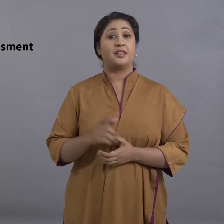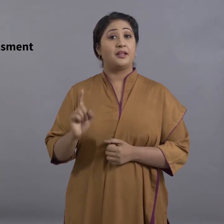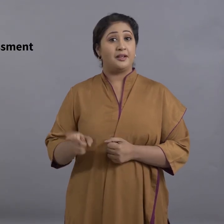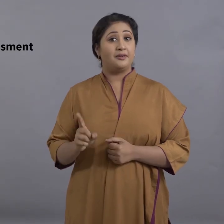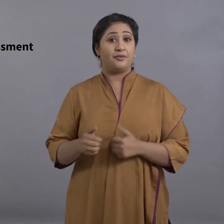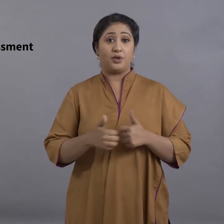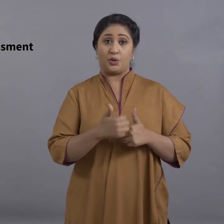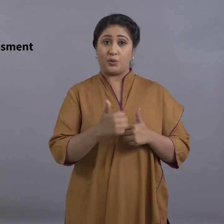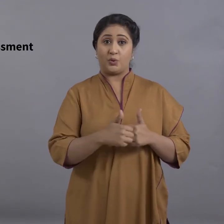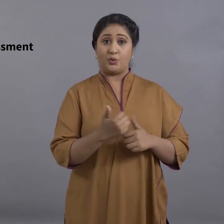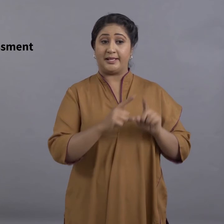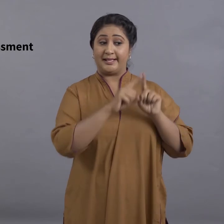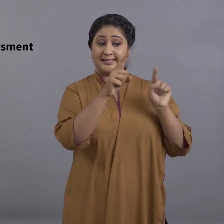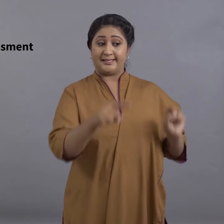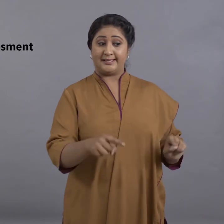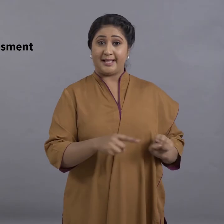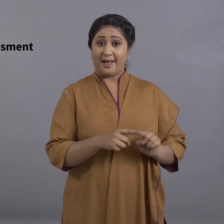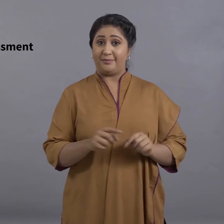Sample 2.